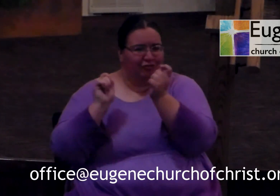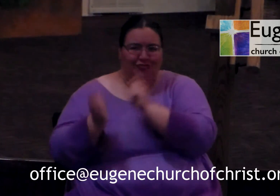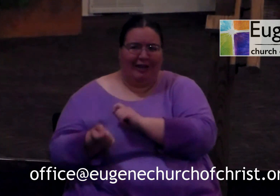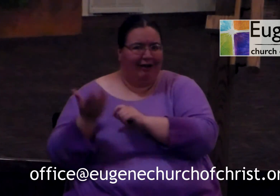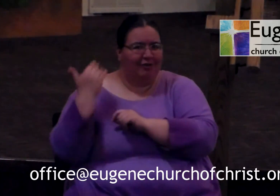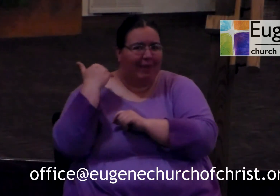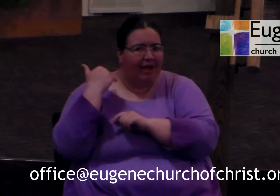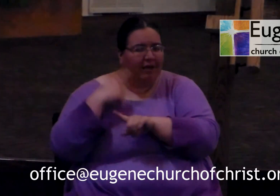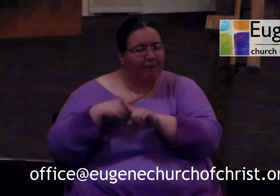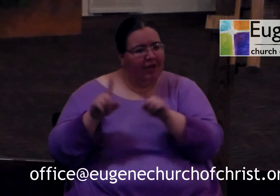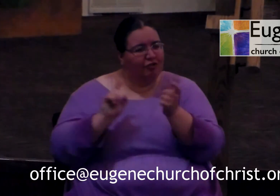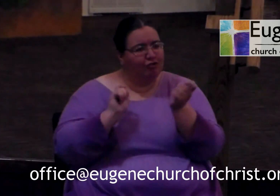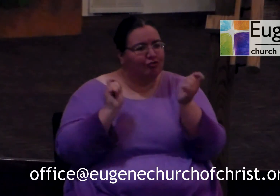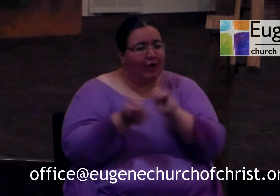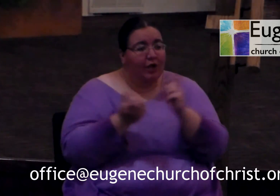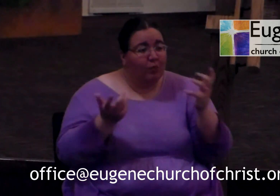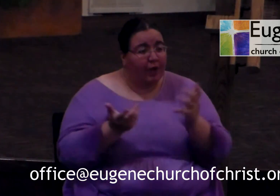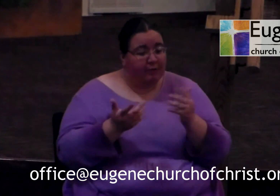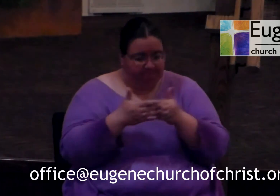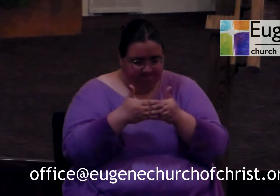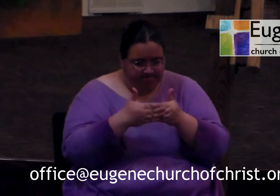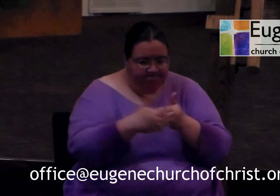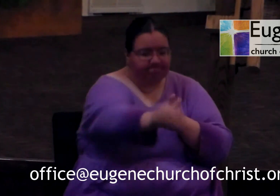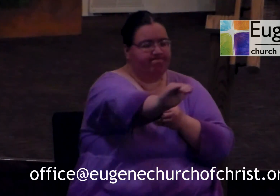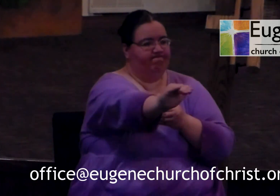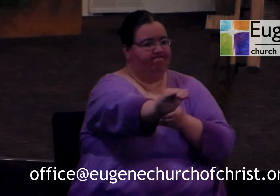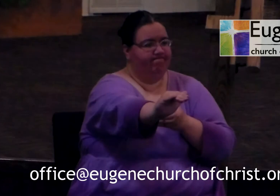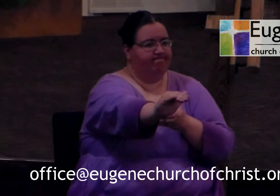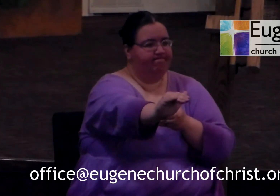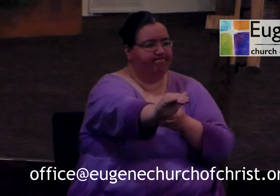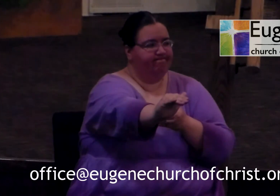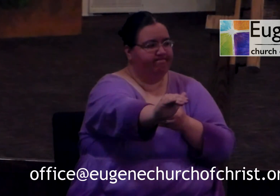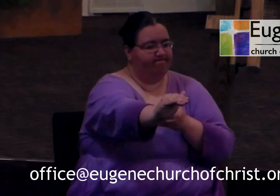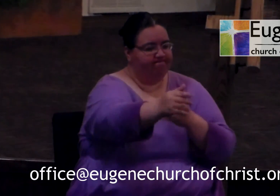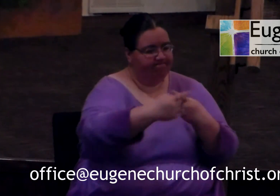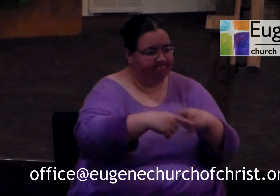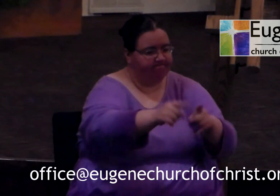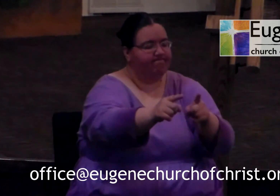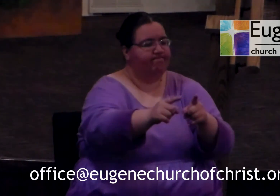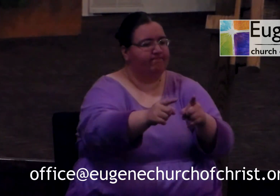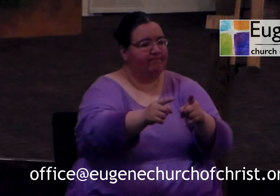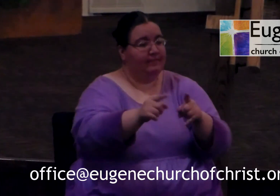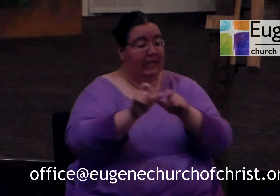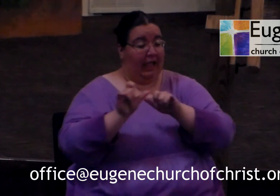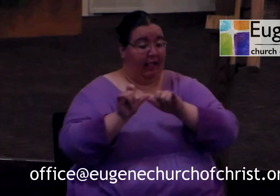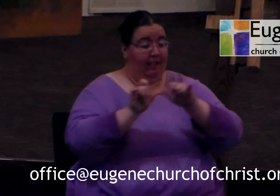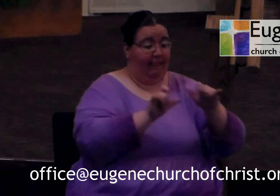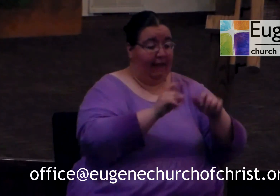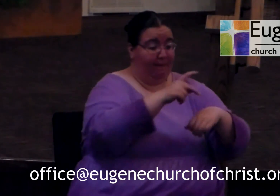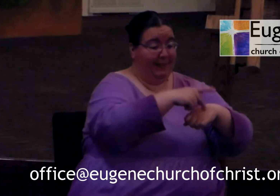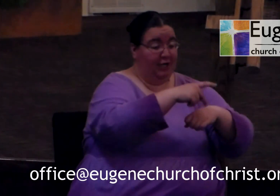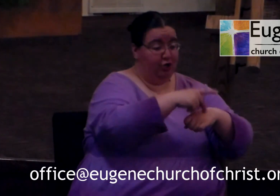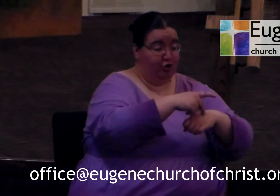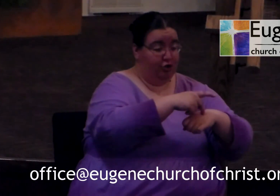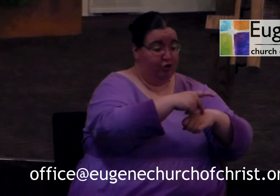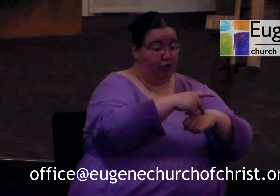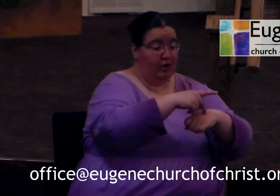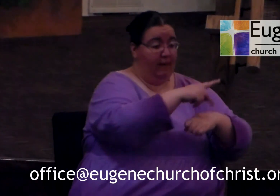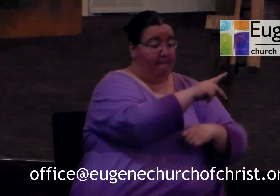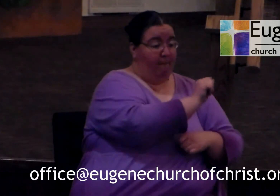change is from this moment on. And like Peter and Paul, who end up writing most of the